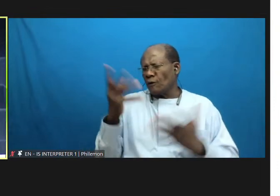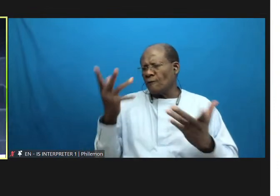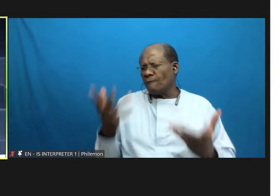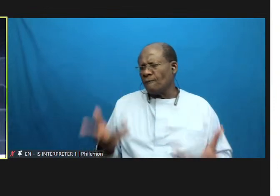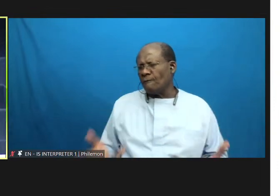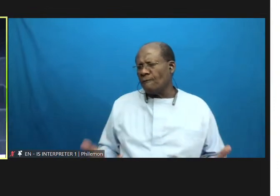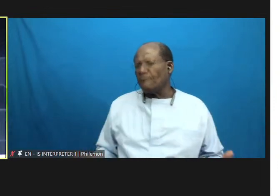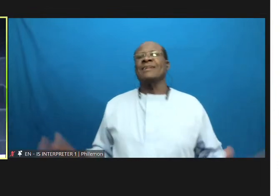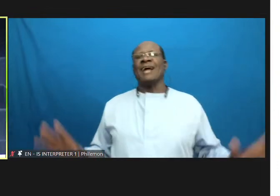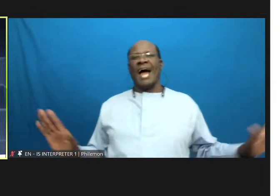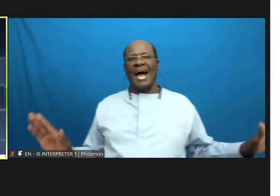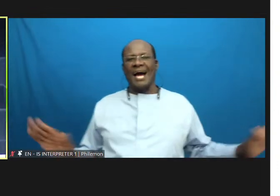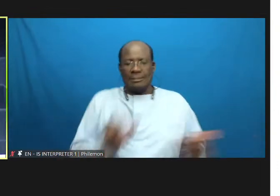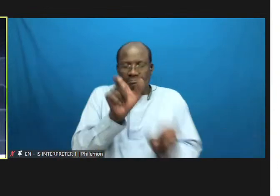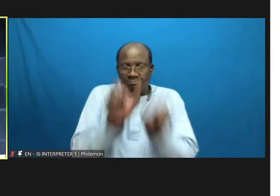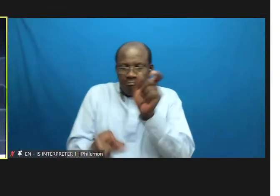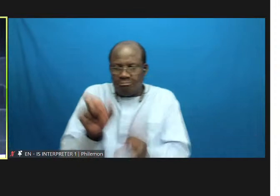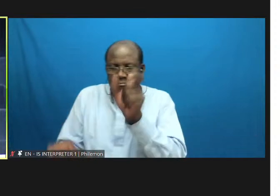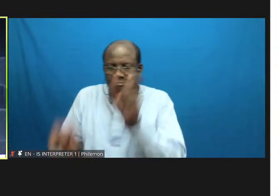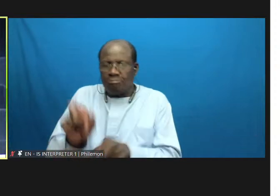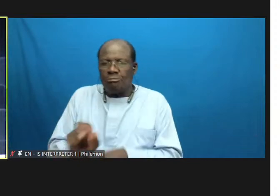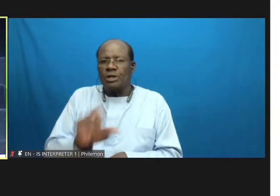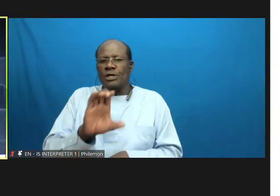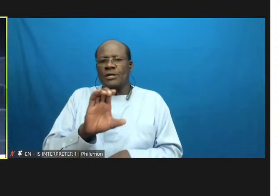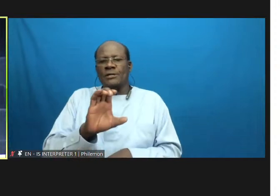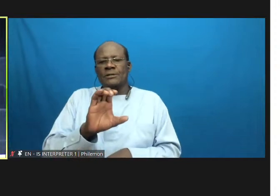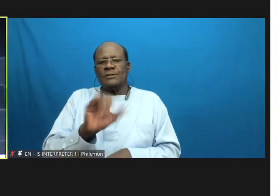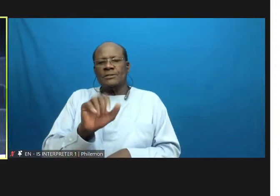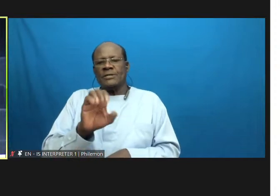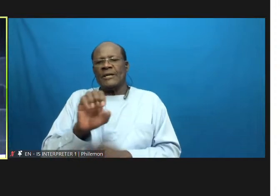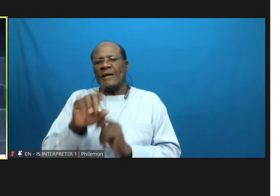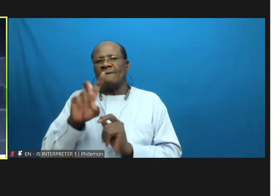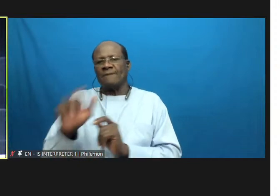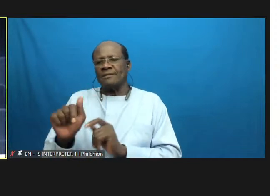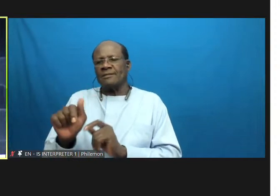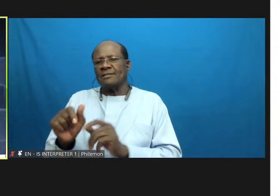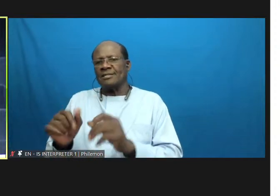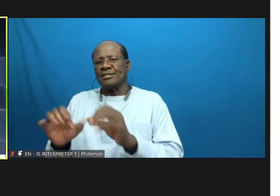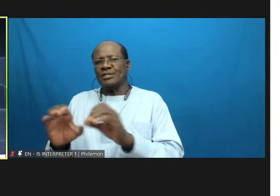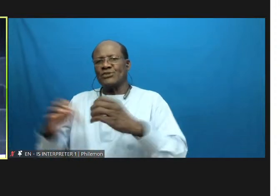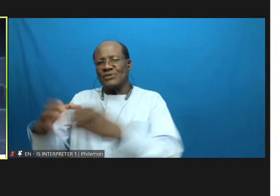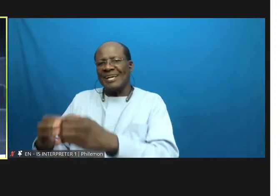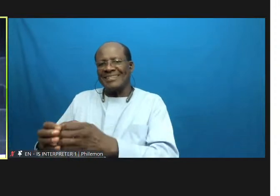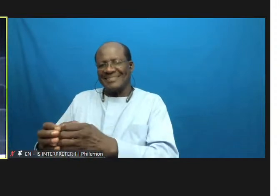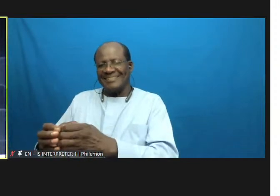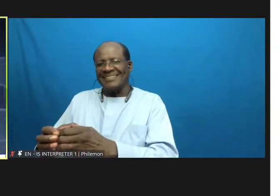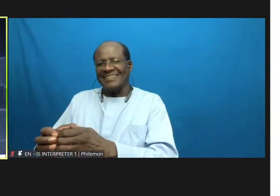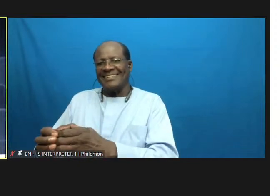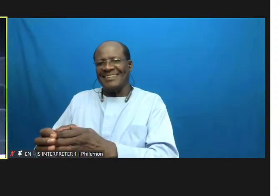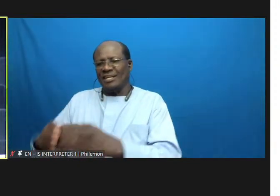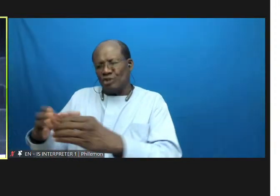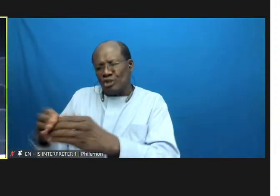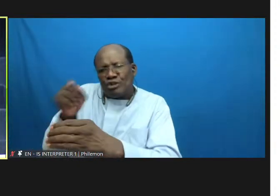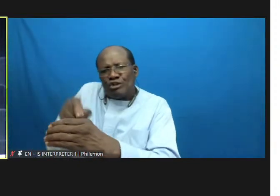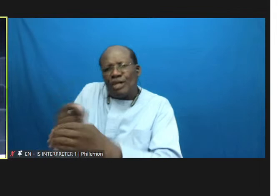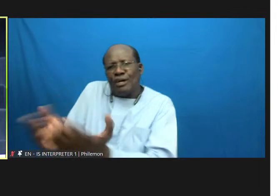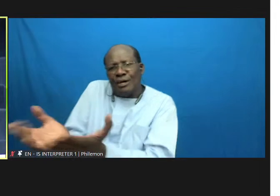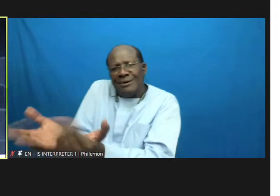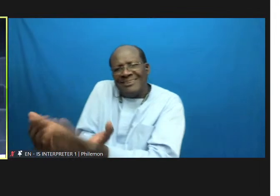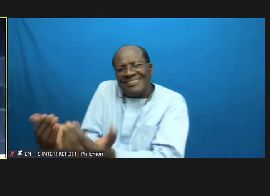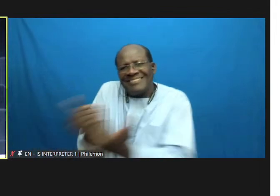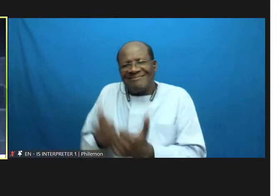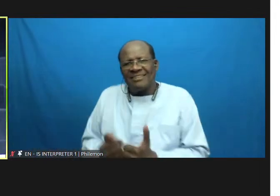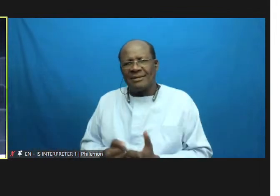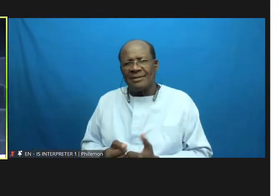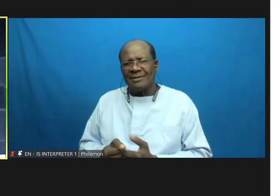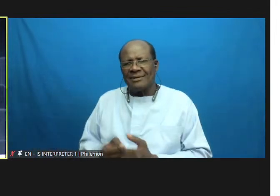society organization, thereby creating co-creation between government and civil society, because no one can